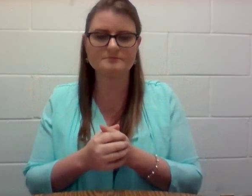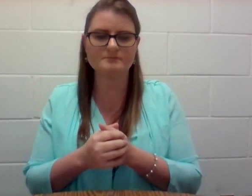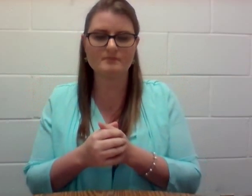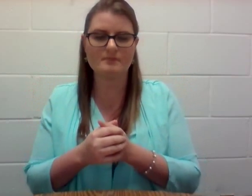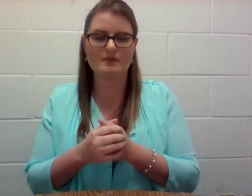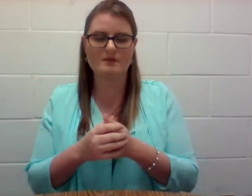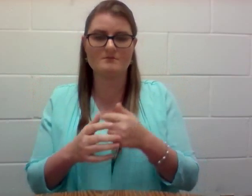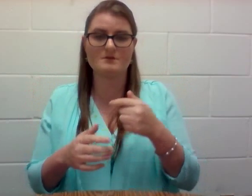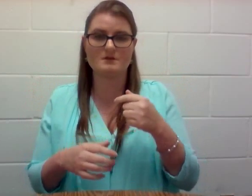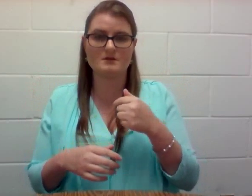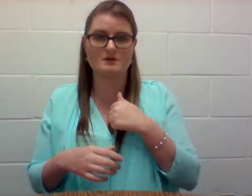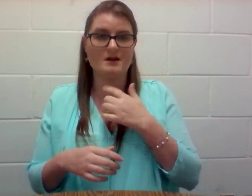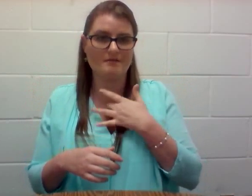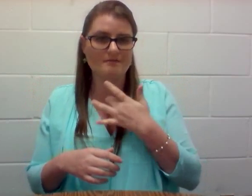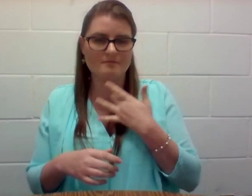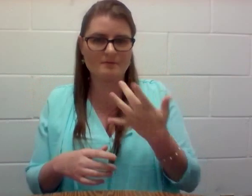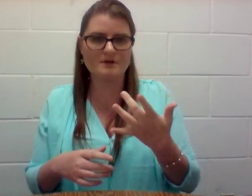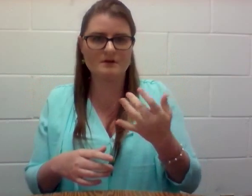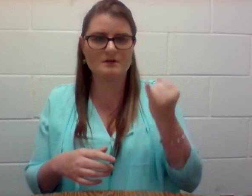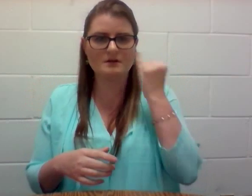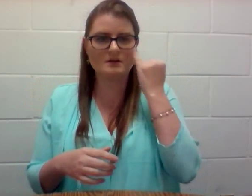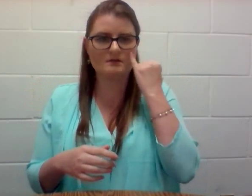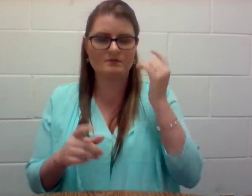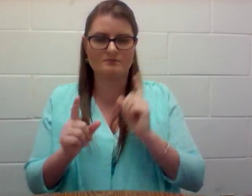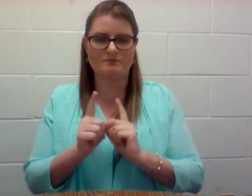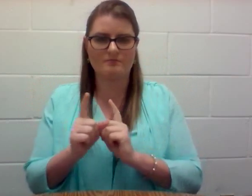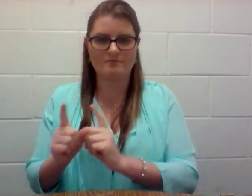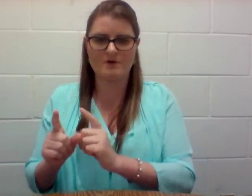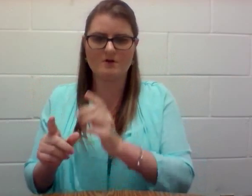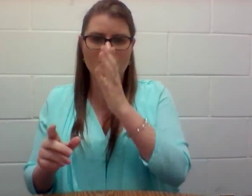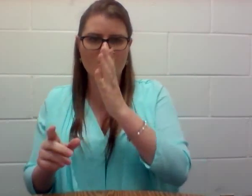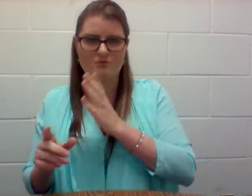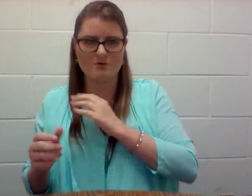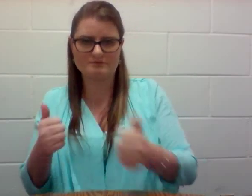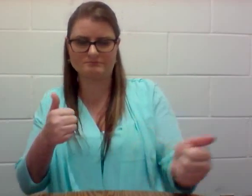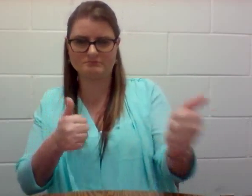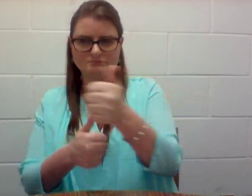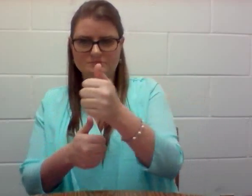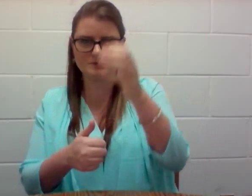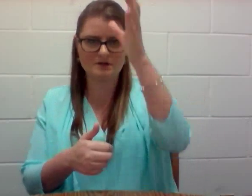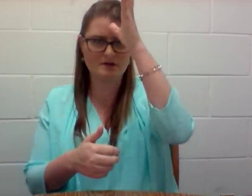how sweeping the day is in regard to making negligible